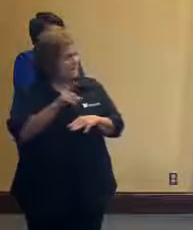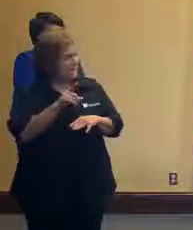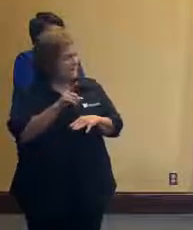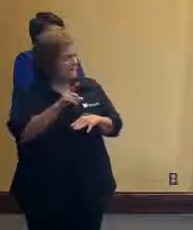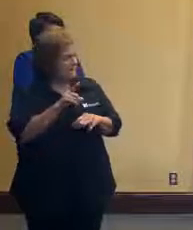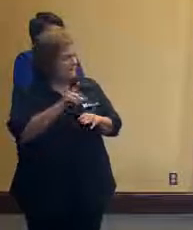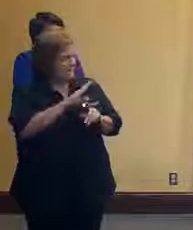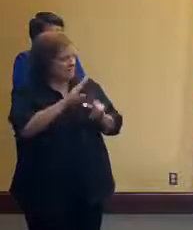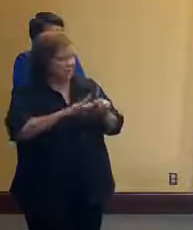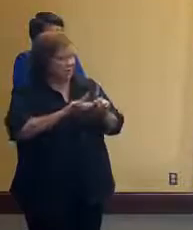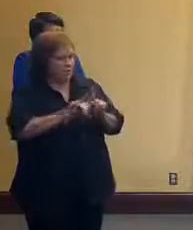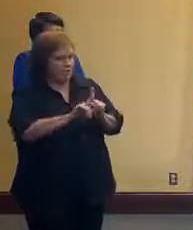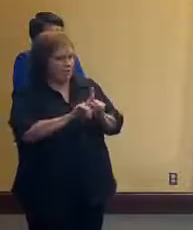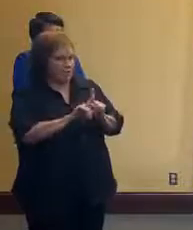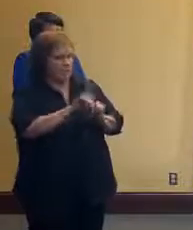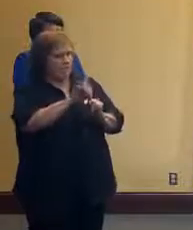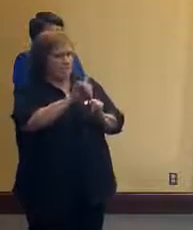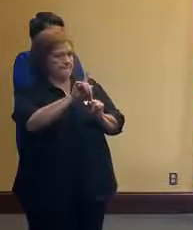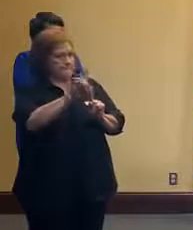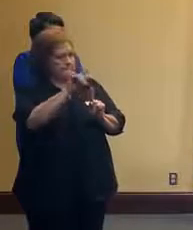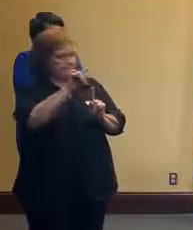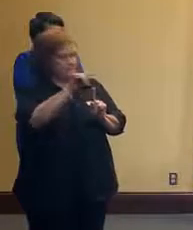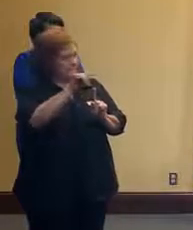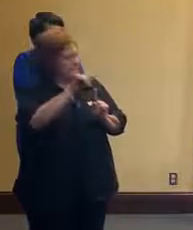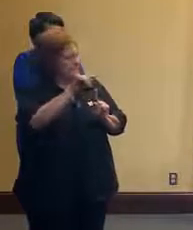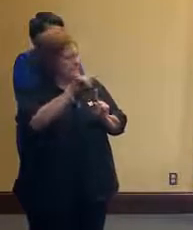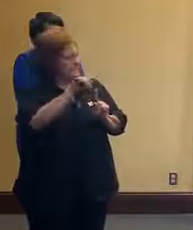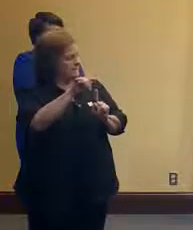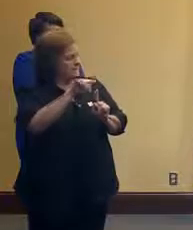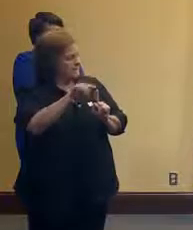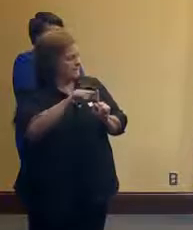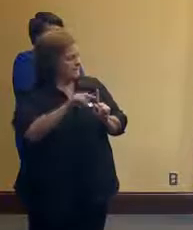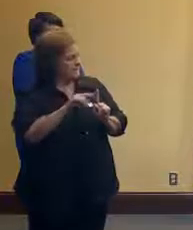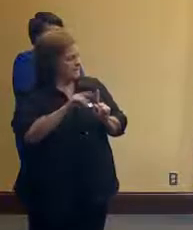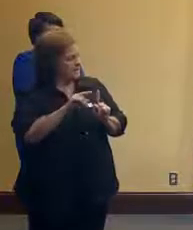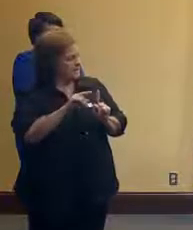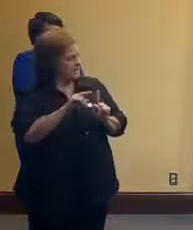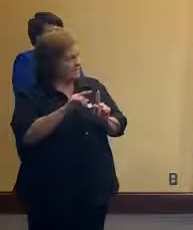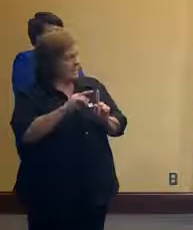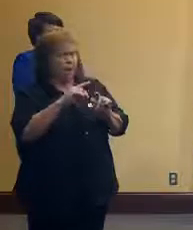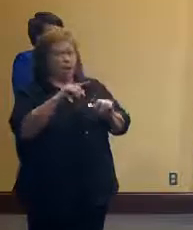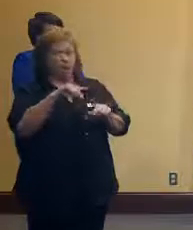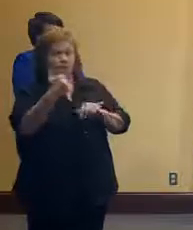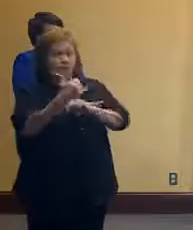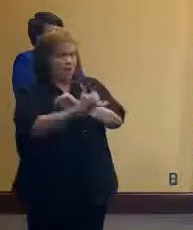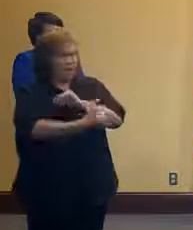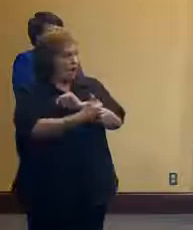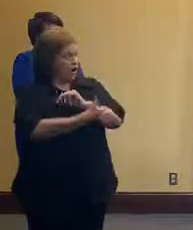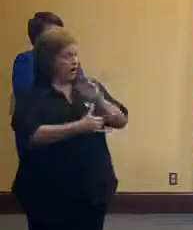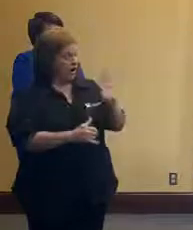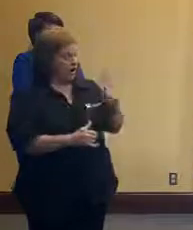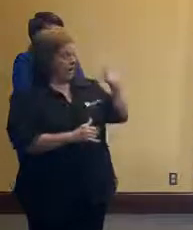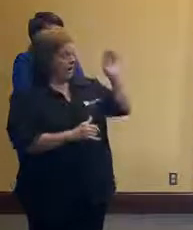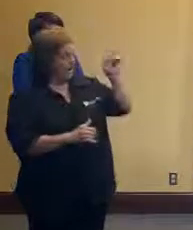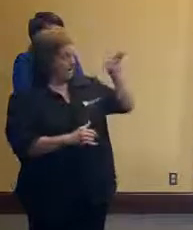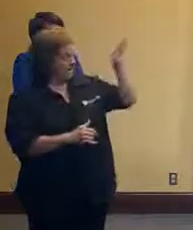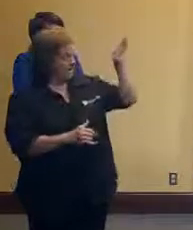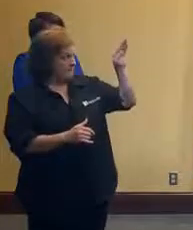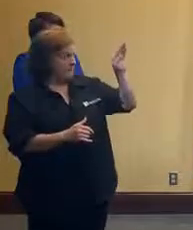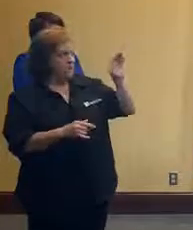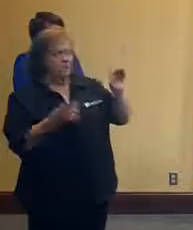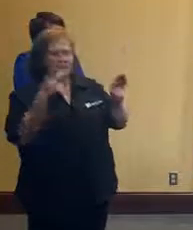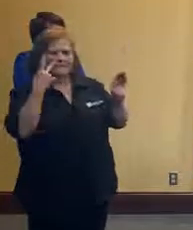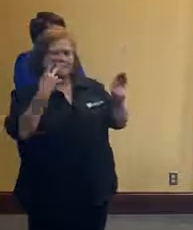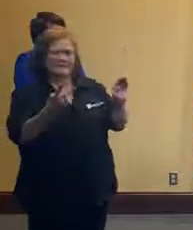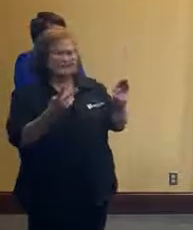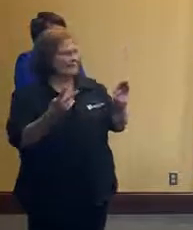were after the Great Recession. This is us right here, whereas the rest of the country. So why this is important is it shows we